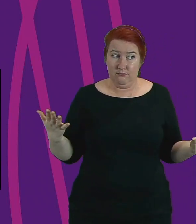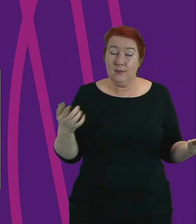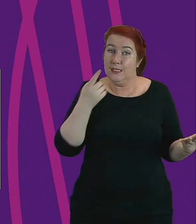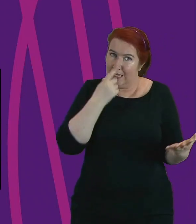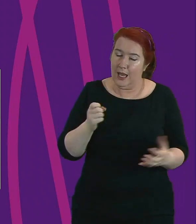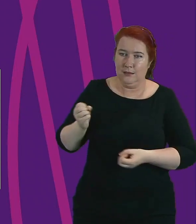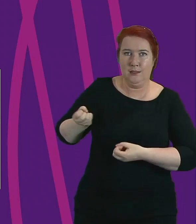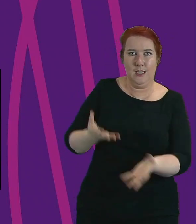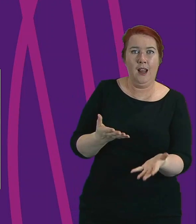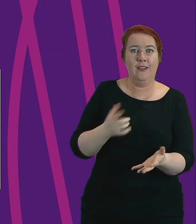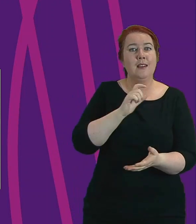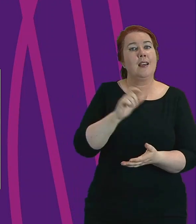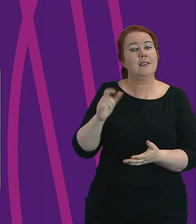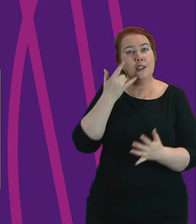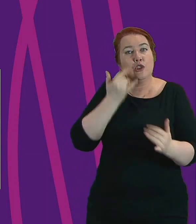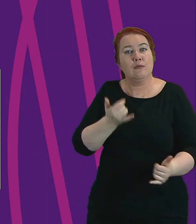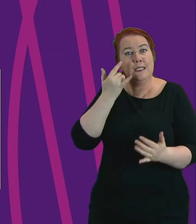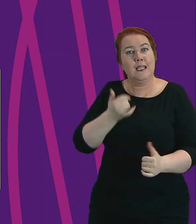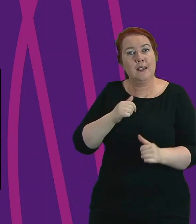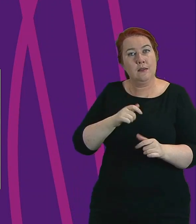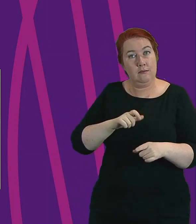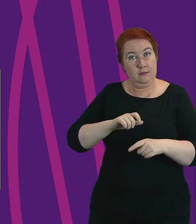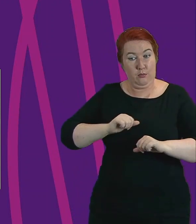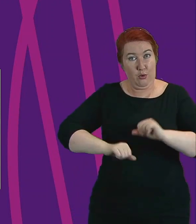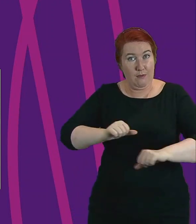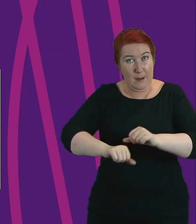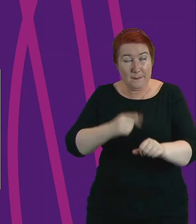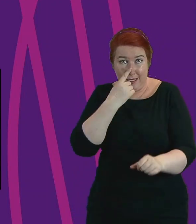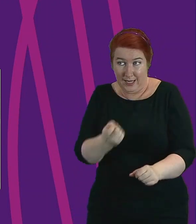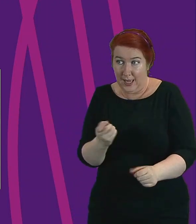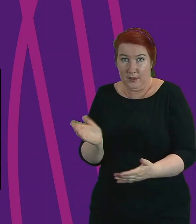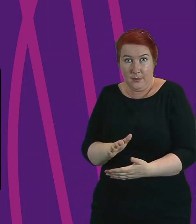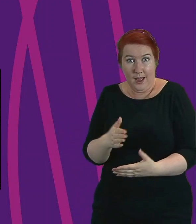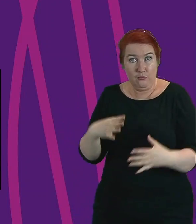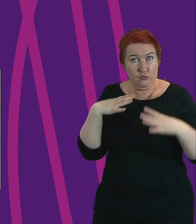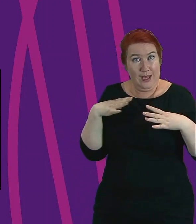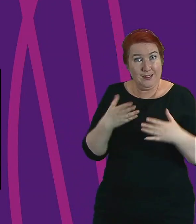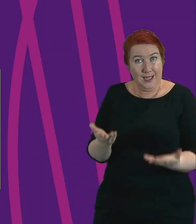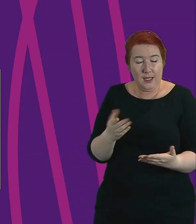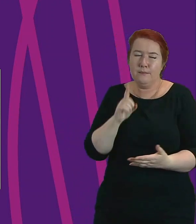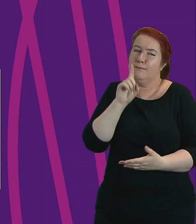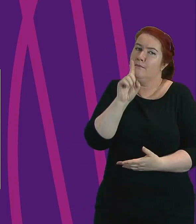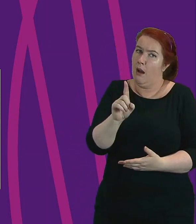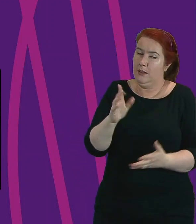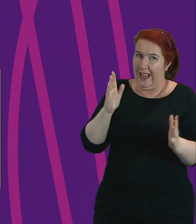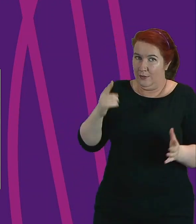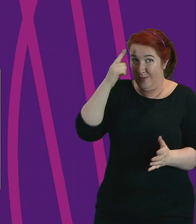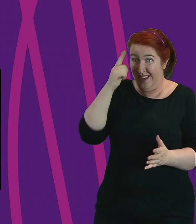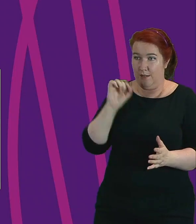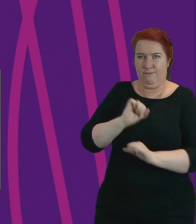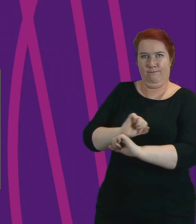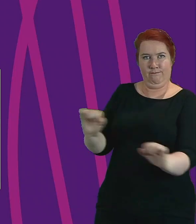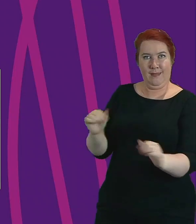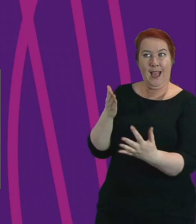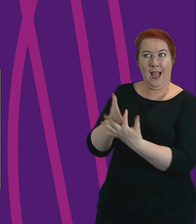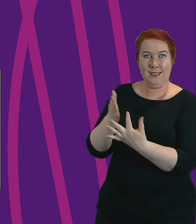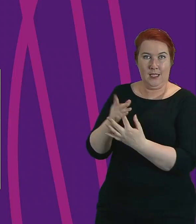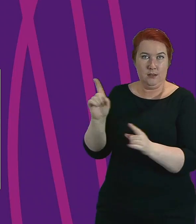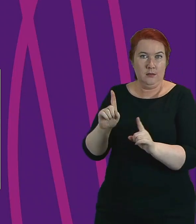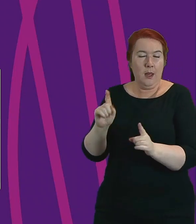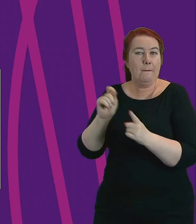the cancer screening programme. But we need to factor in access to PPE, and we need to factor